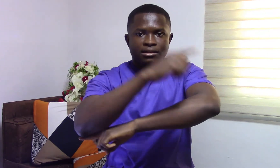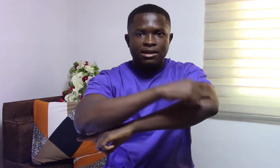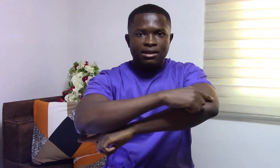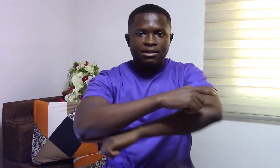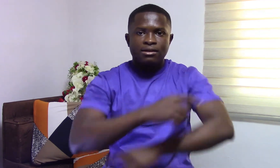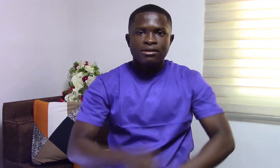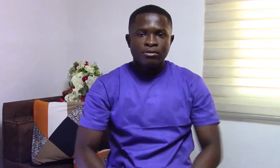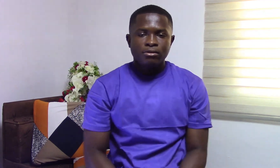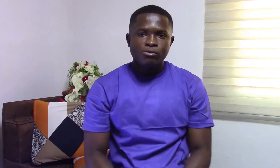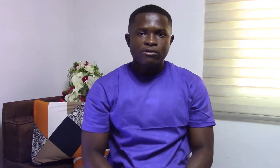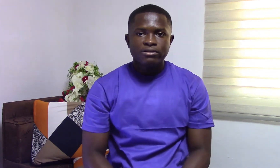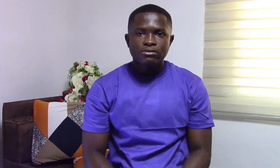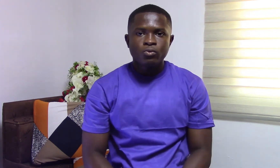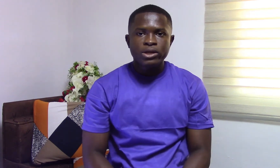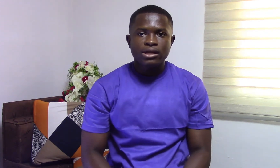Day. Move on to week.